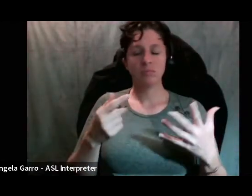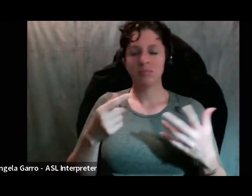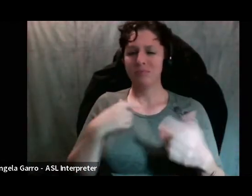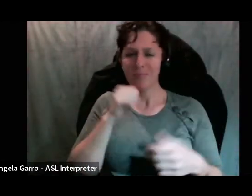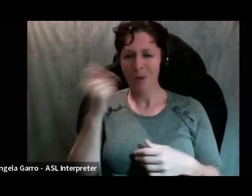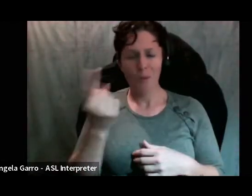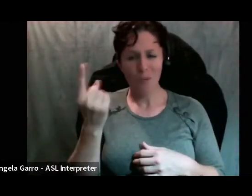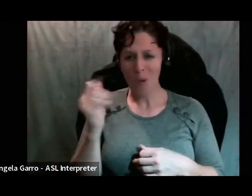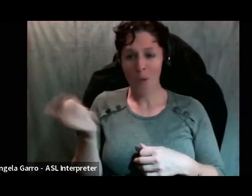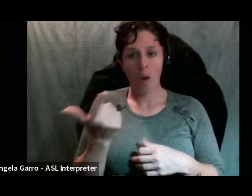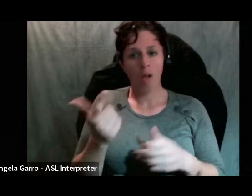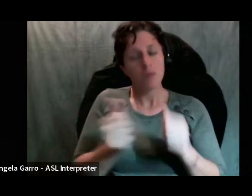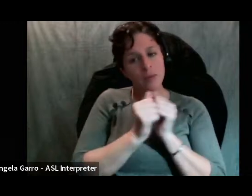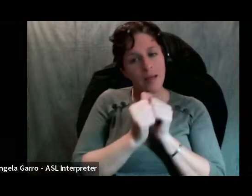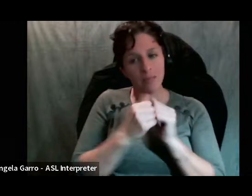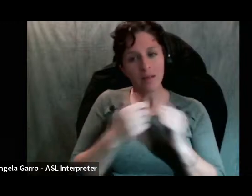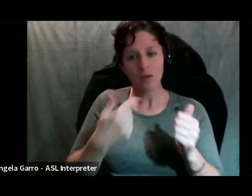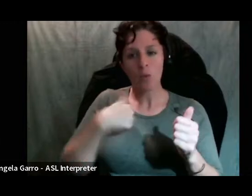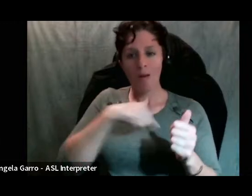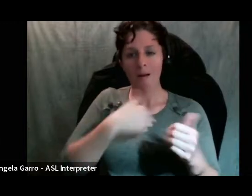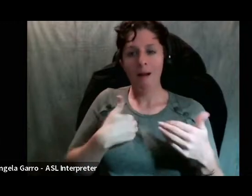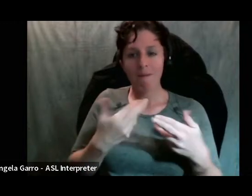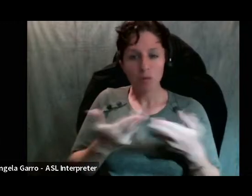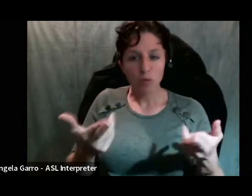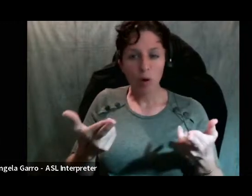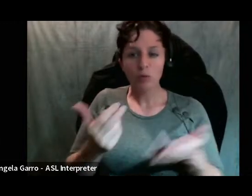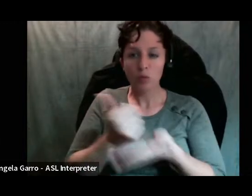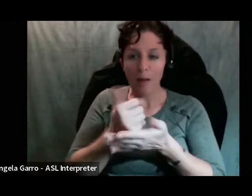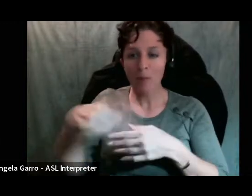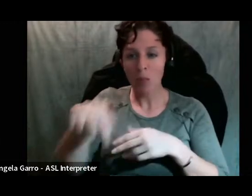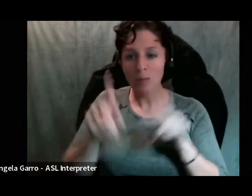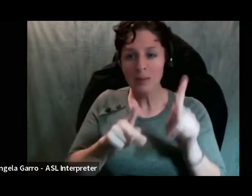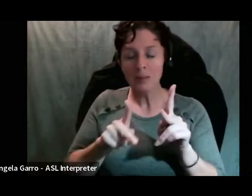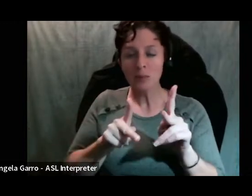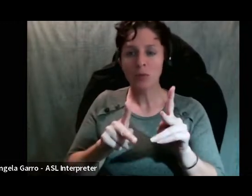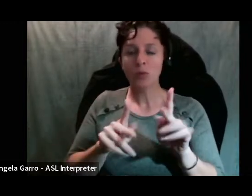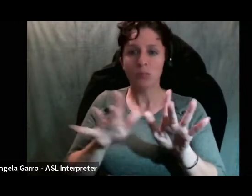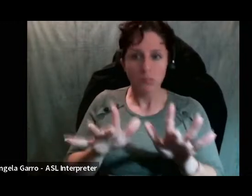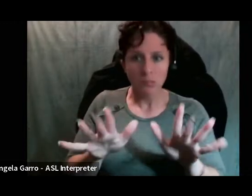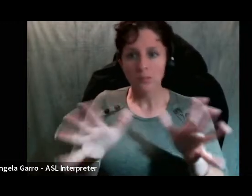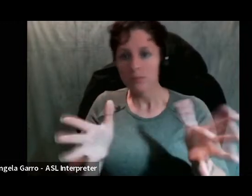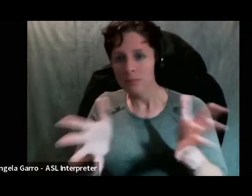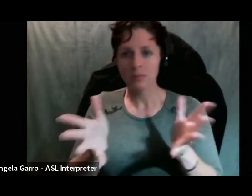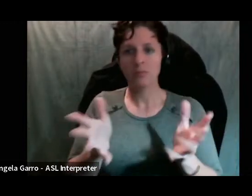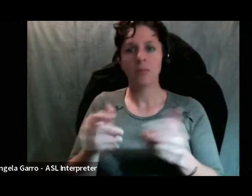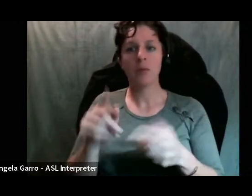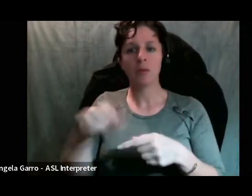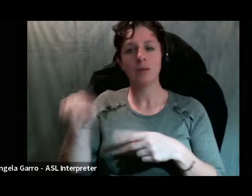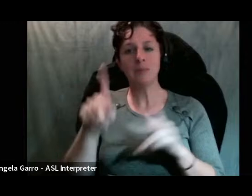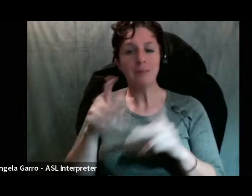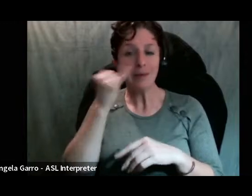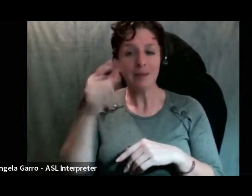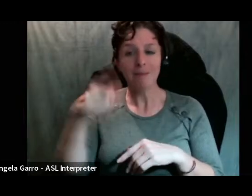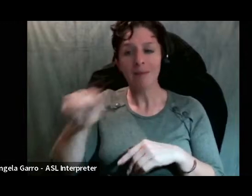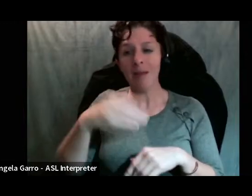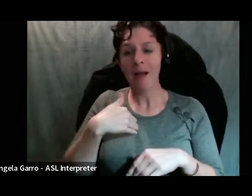have the resources to at least help those people, console those people if they are having a particularly